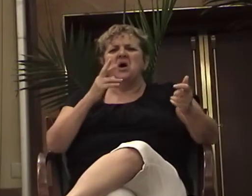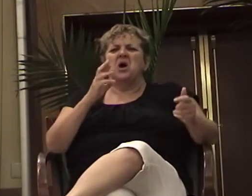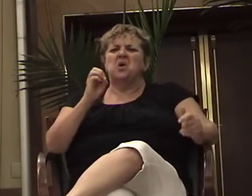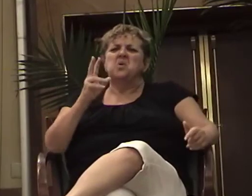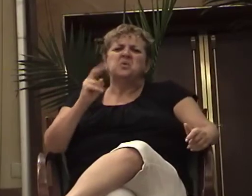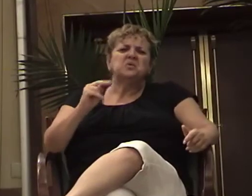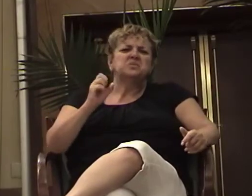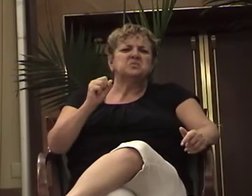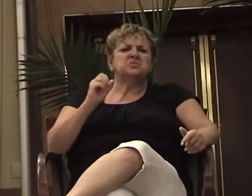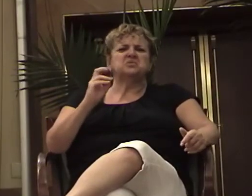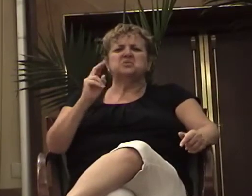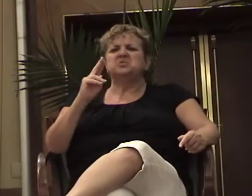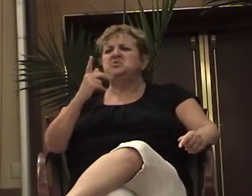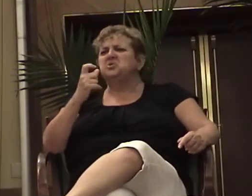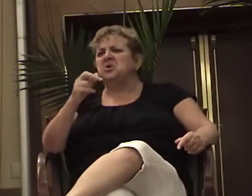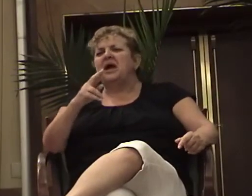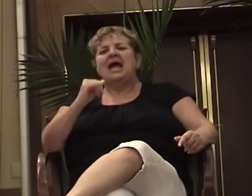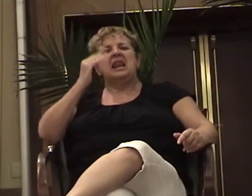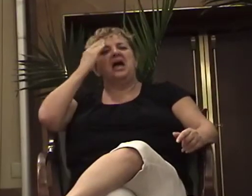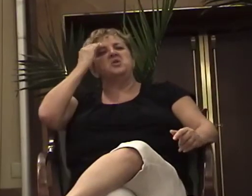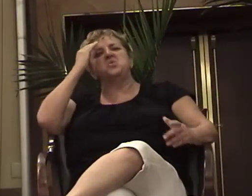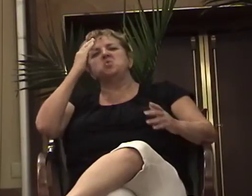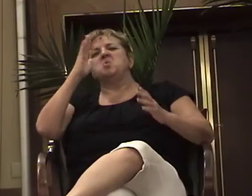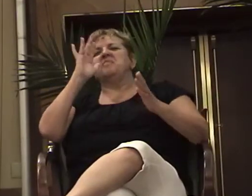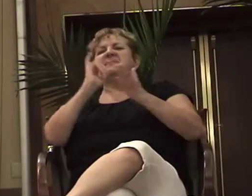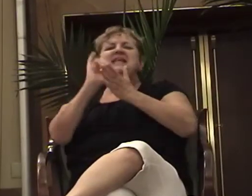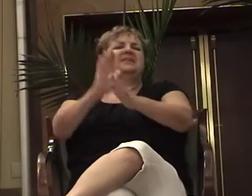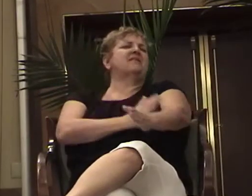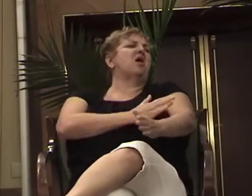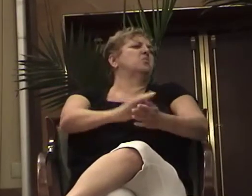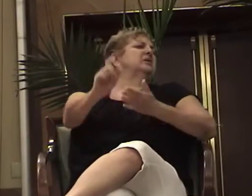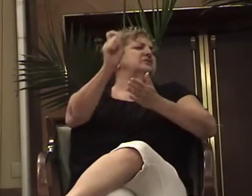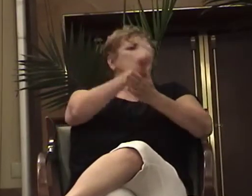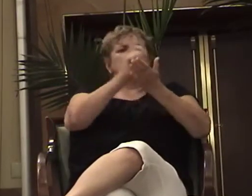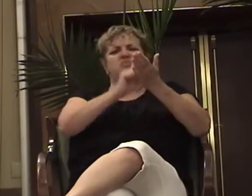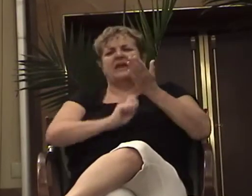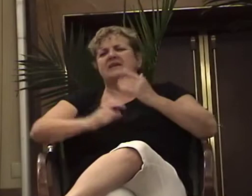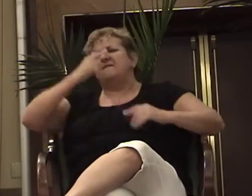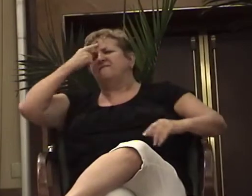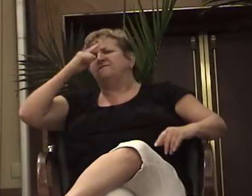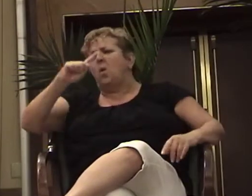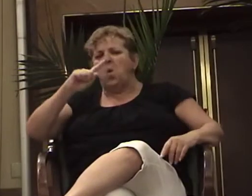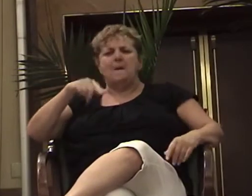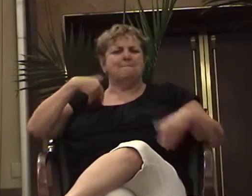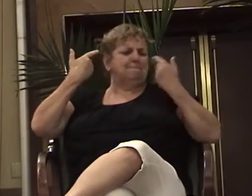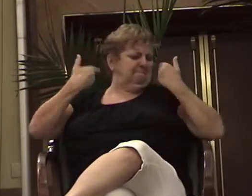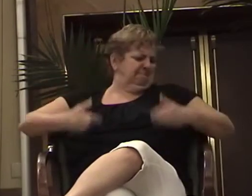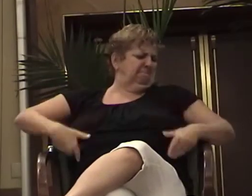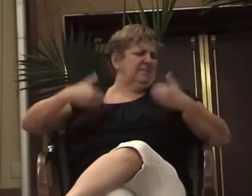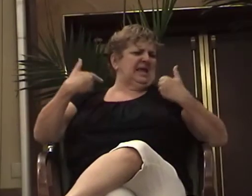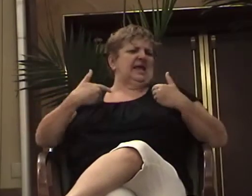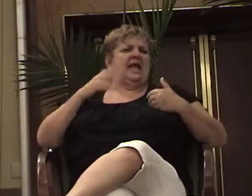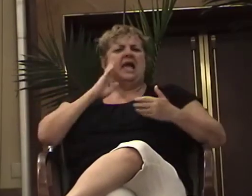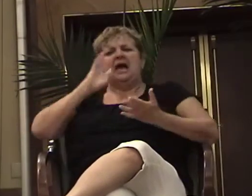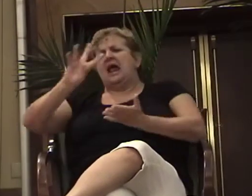without a shadow of a doubt that it was written for me. And I danced on that floor, and it was feelings